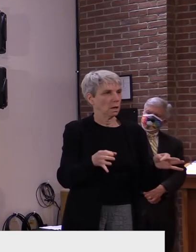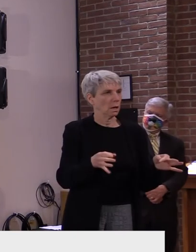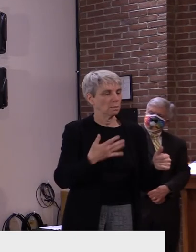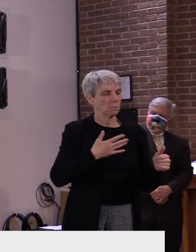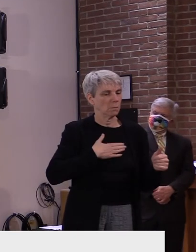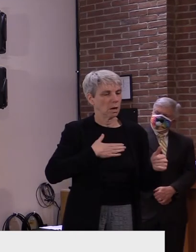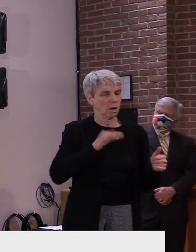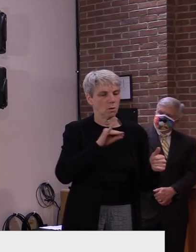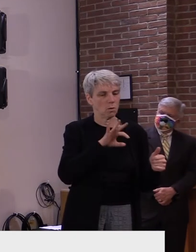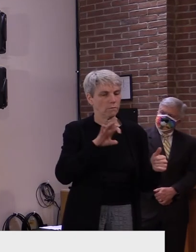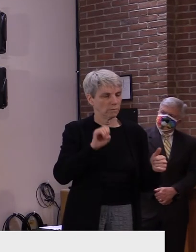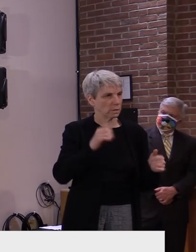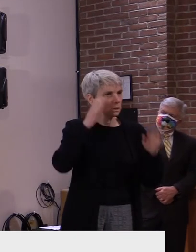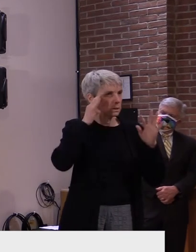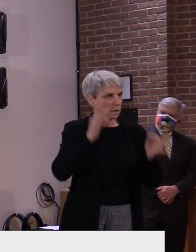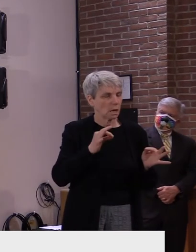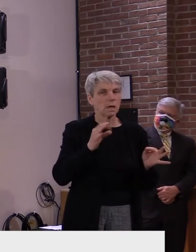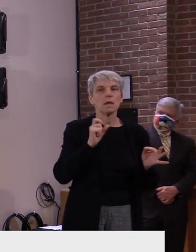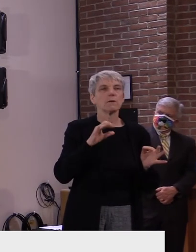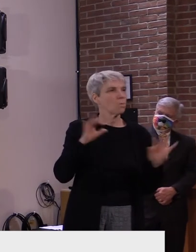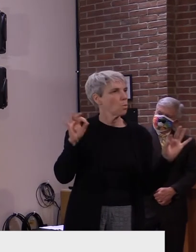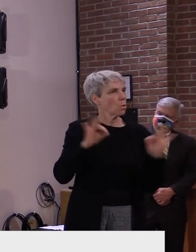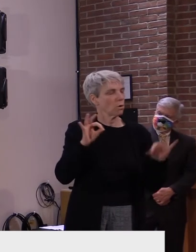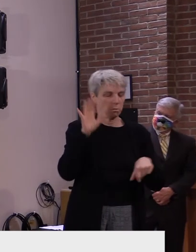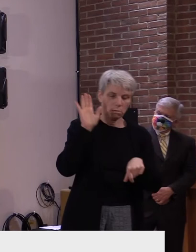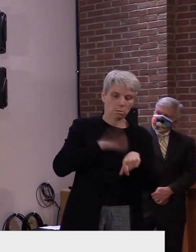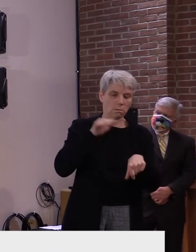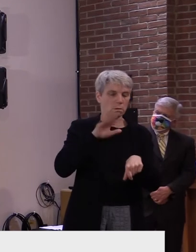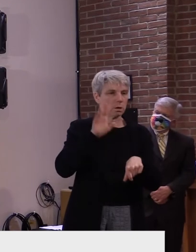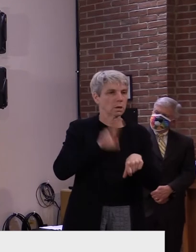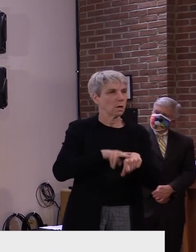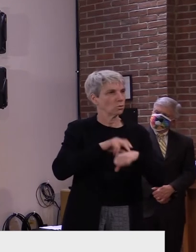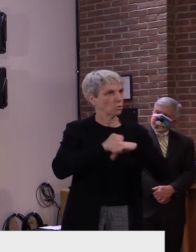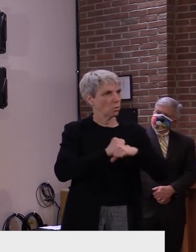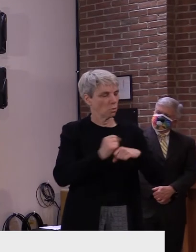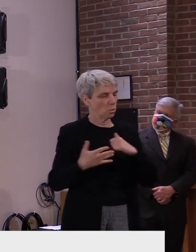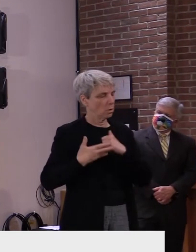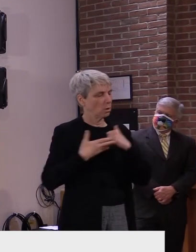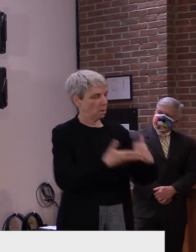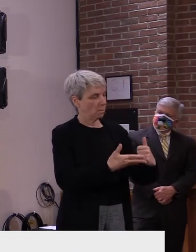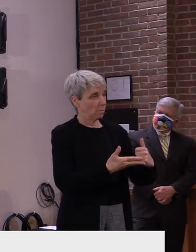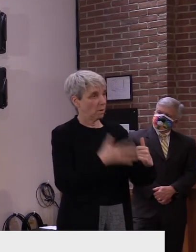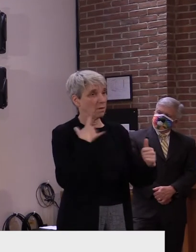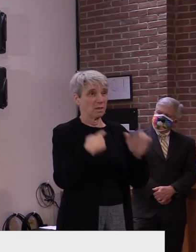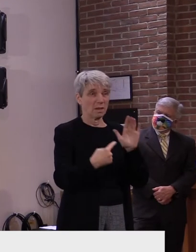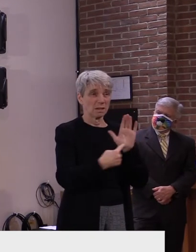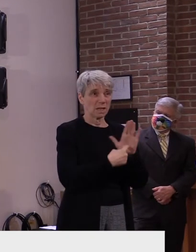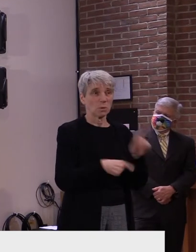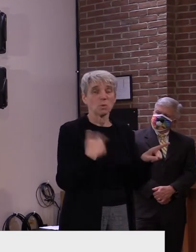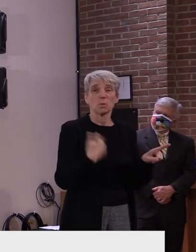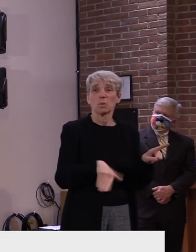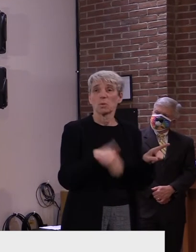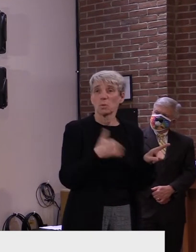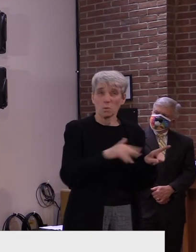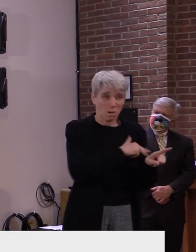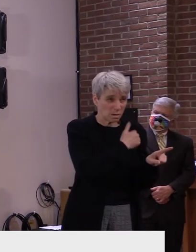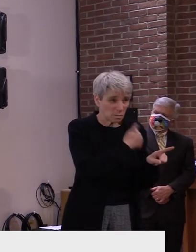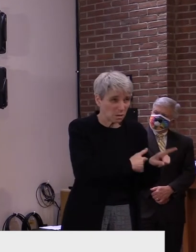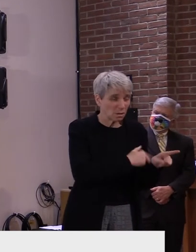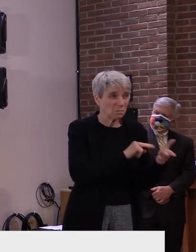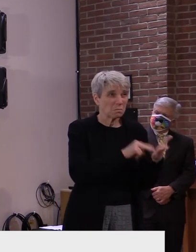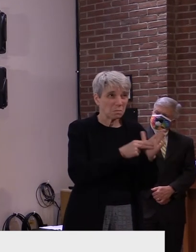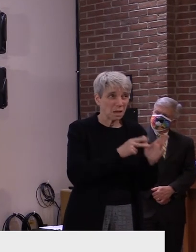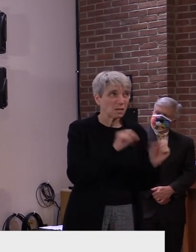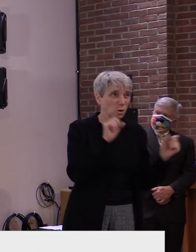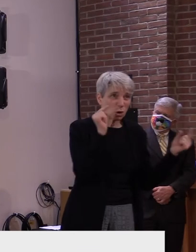office to activate the guard so if it in this situation when it's risking of public health i think it rises to